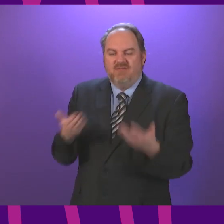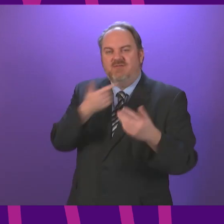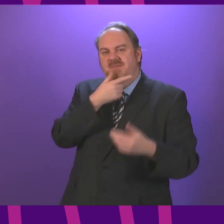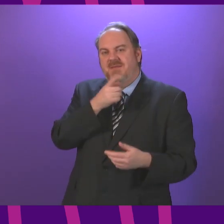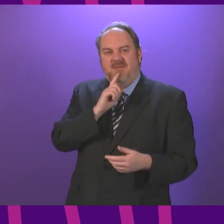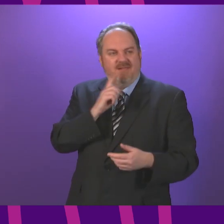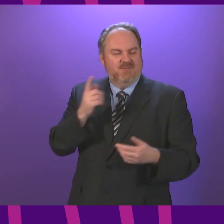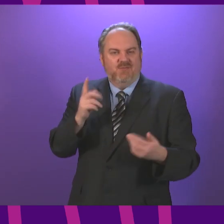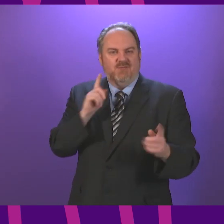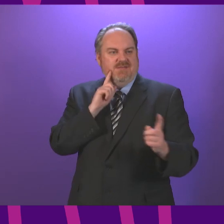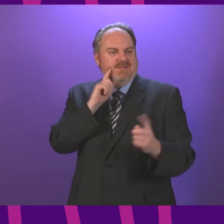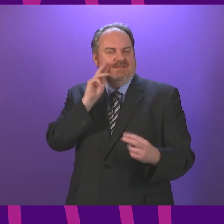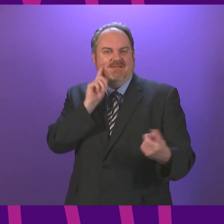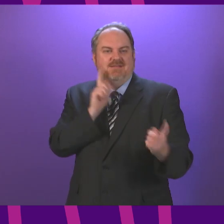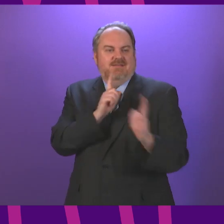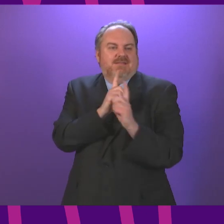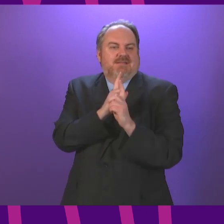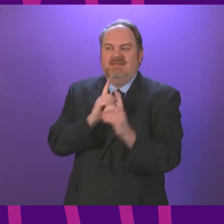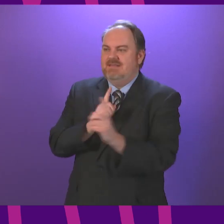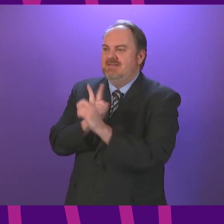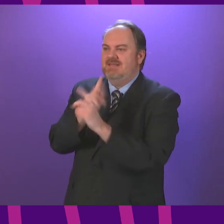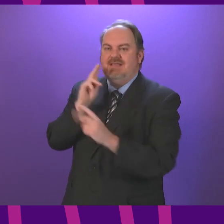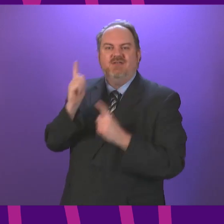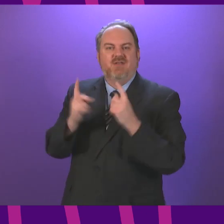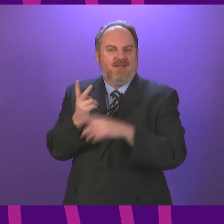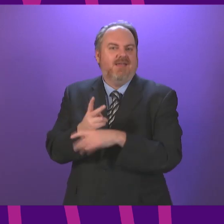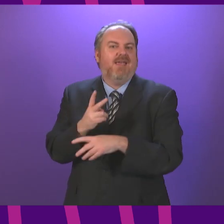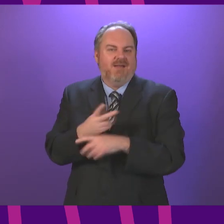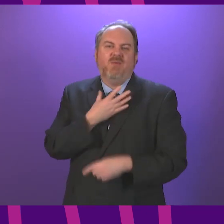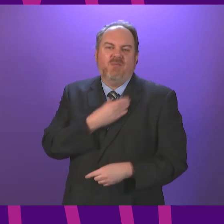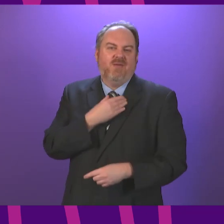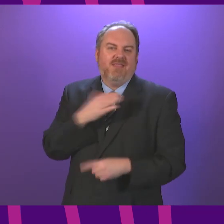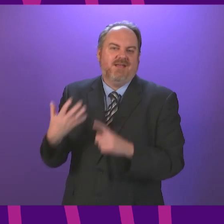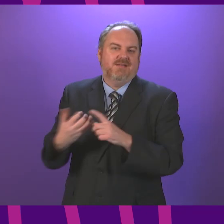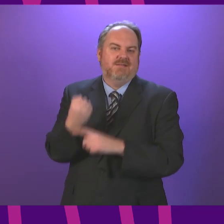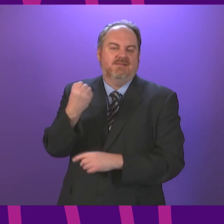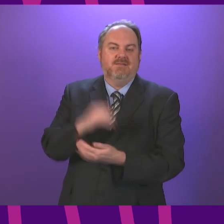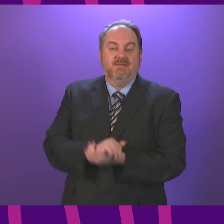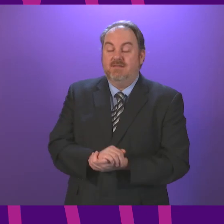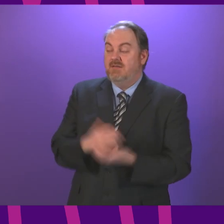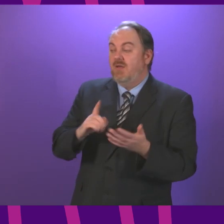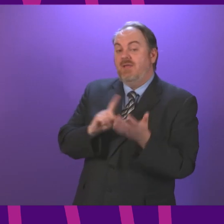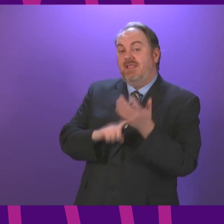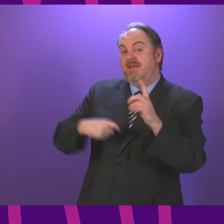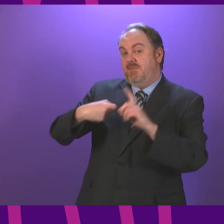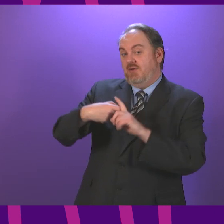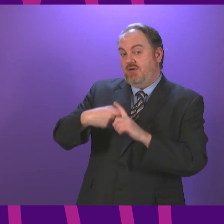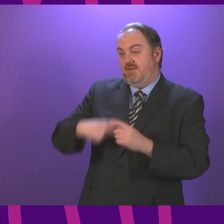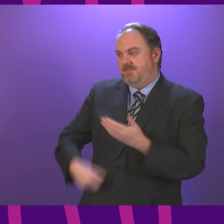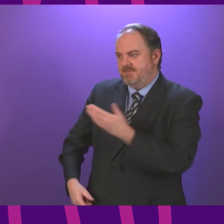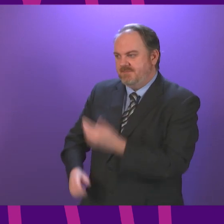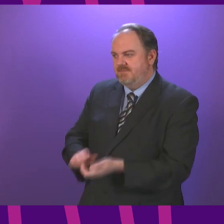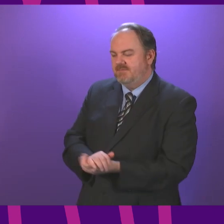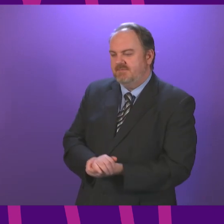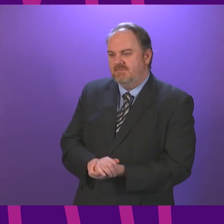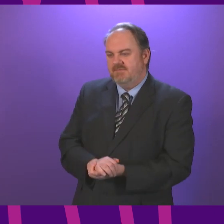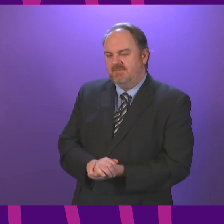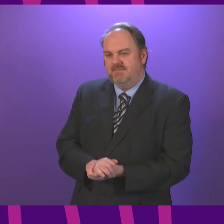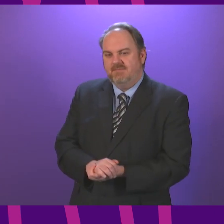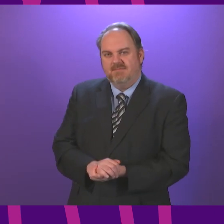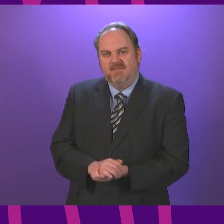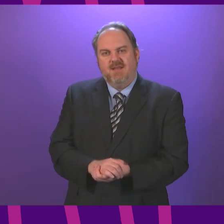is something we all desperately want to see. Thank you. Liam Caird, followed by Annabel Ewing. Thank you, Presiding Officer. Yesterday